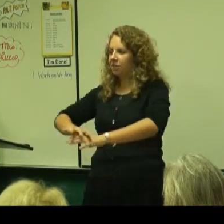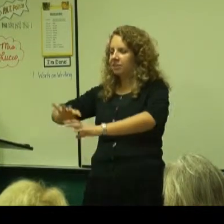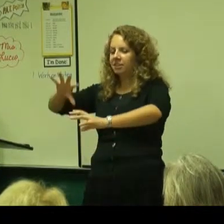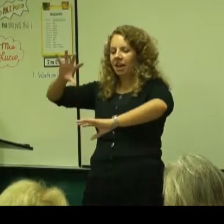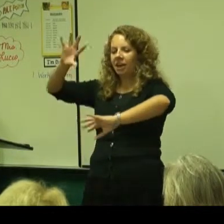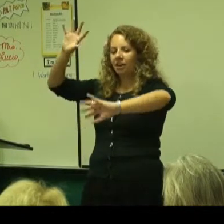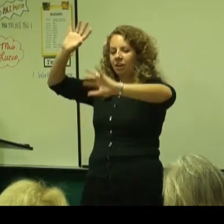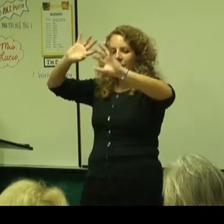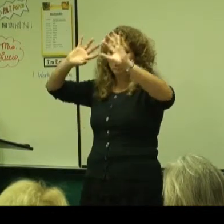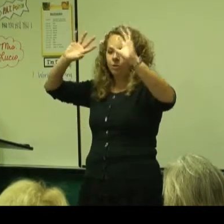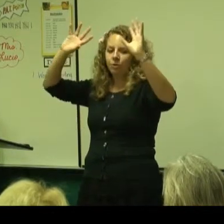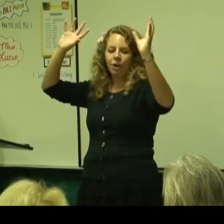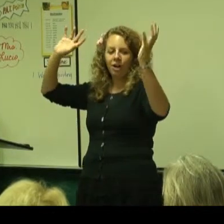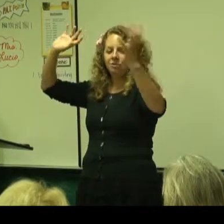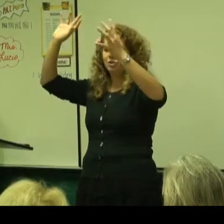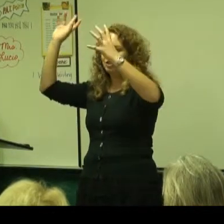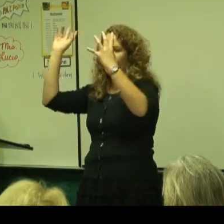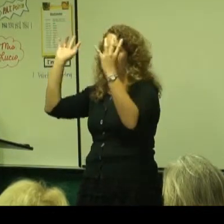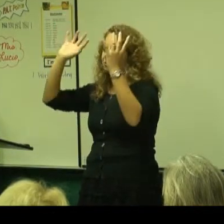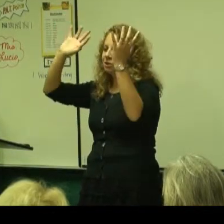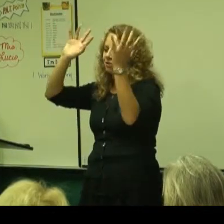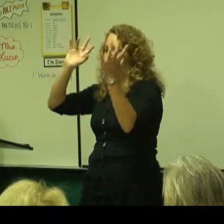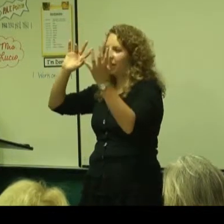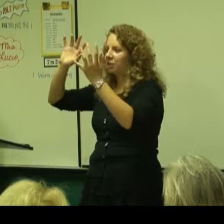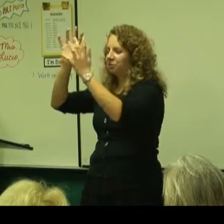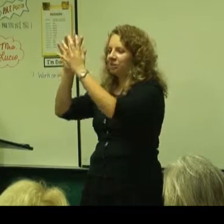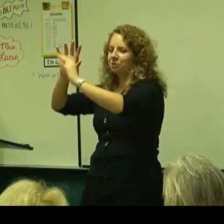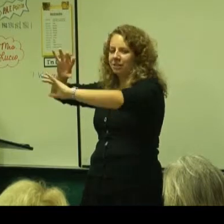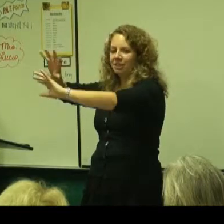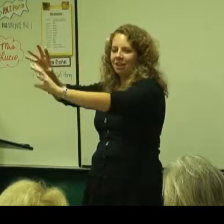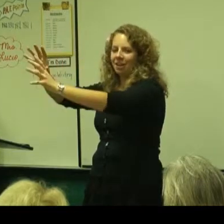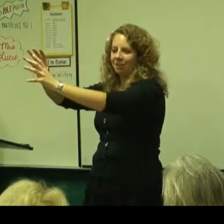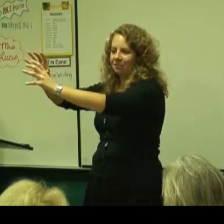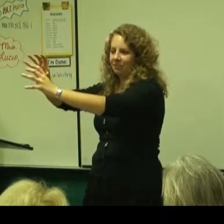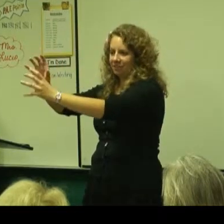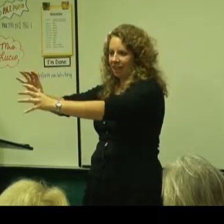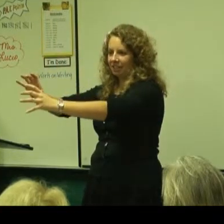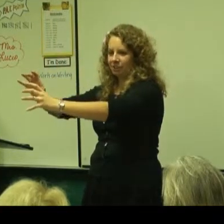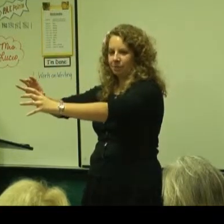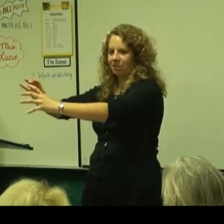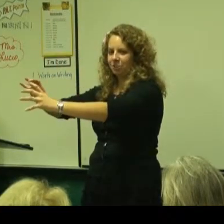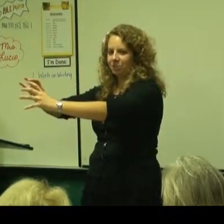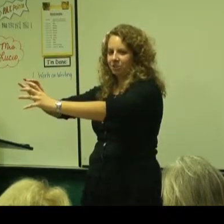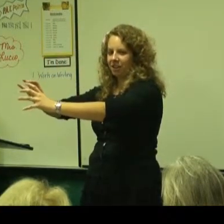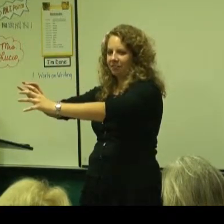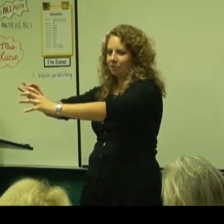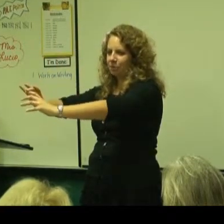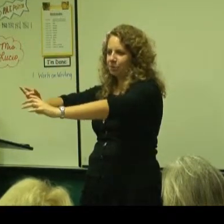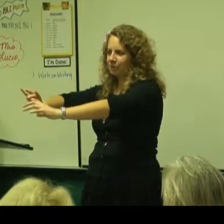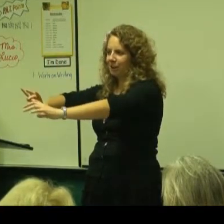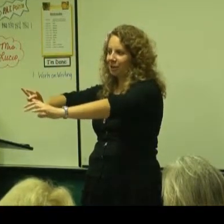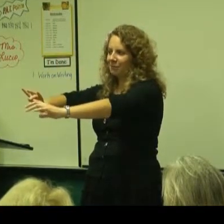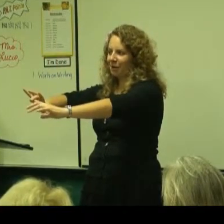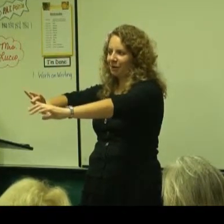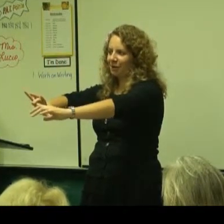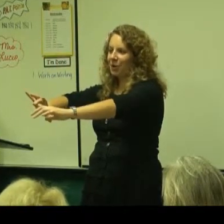this like concept of like ooey gooey love? That's the way, the truth, and life? Who are we talking about?